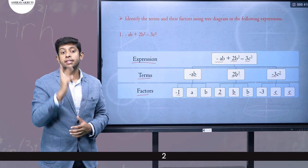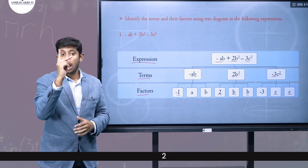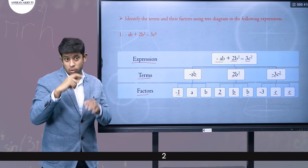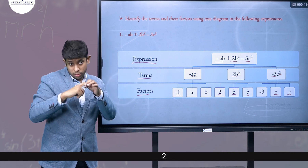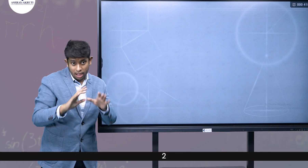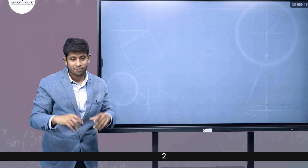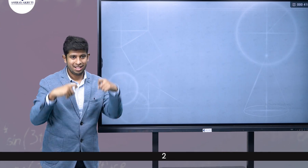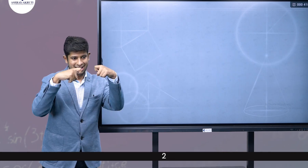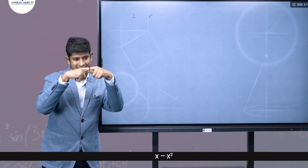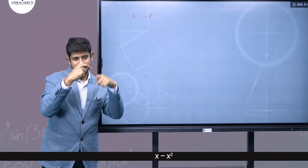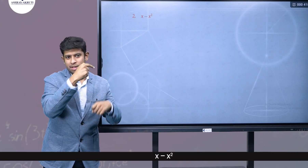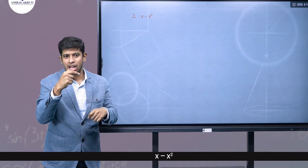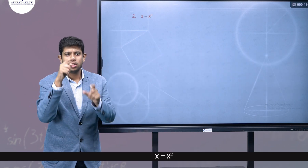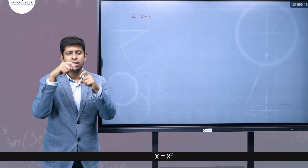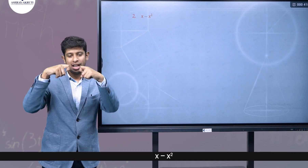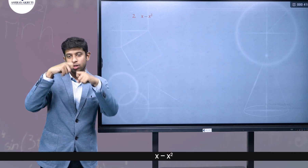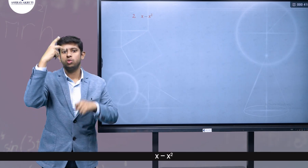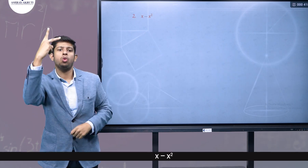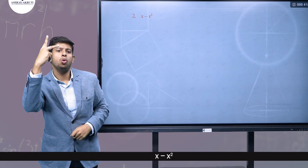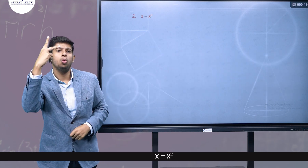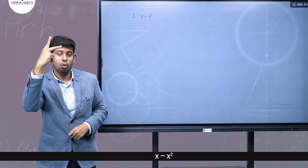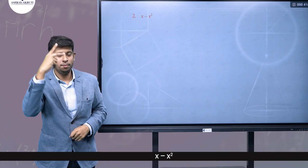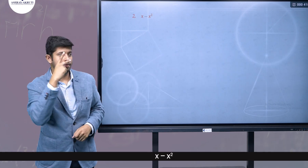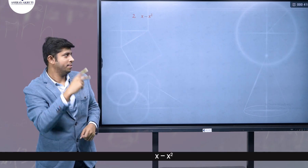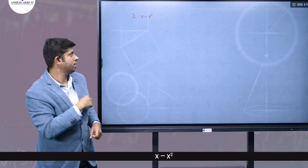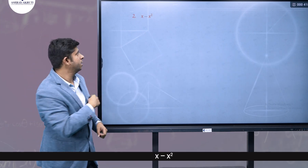Second one, x minus x square.